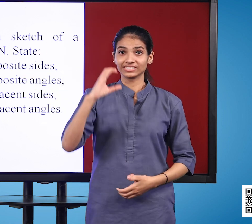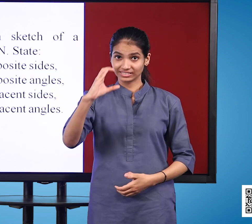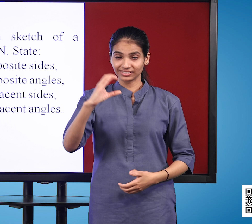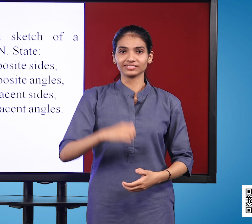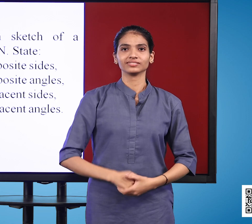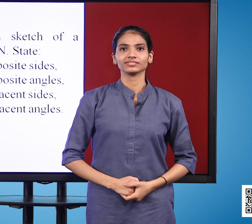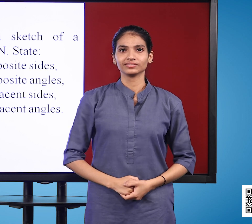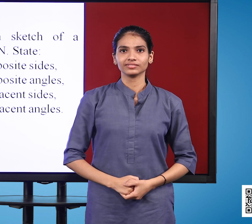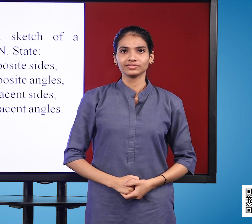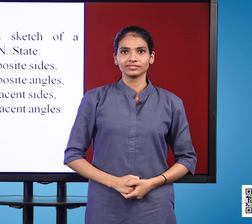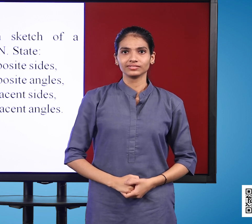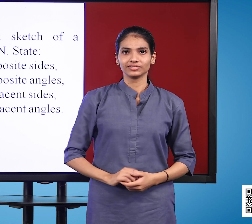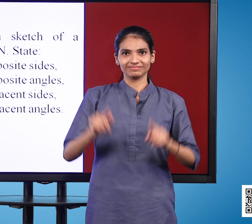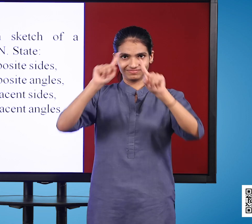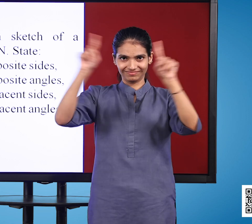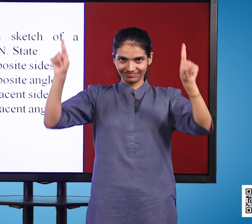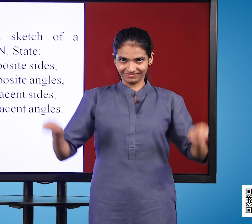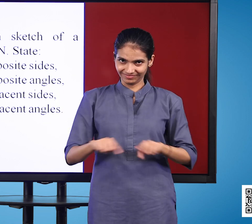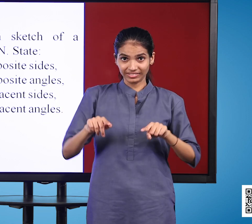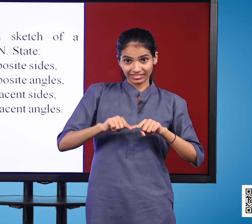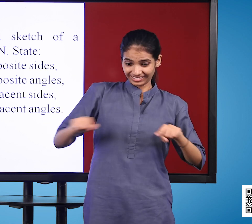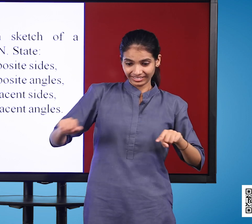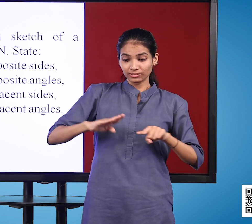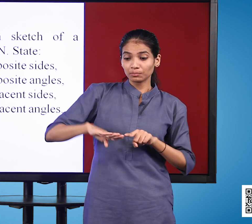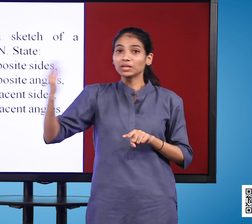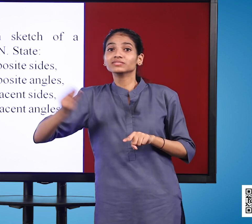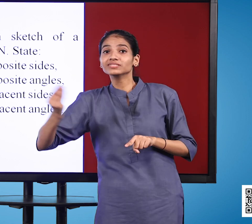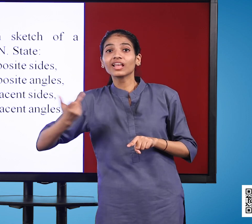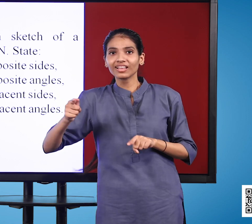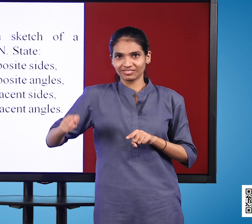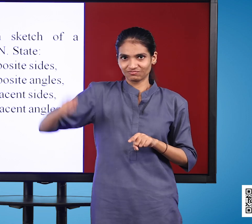C. Two pairs of adjacent sides.